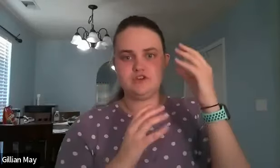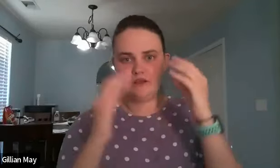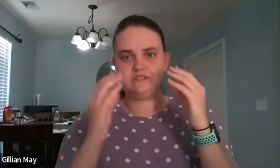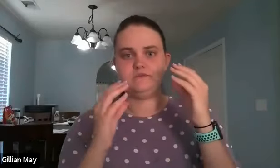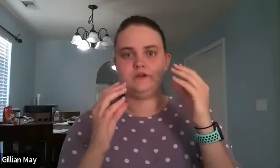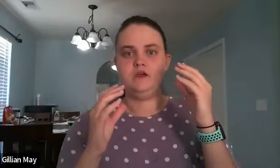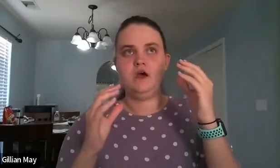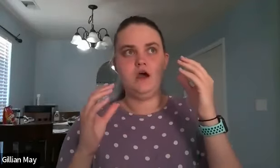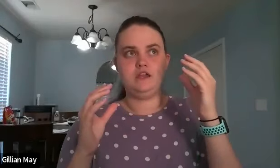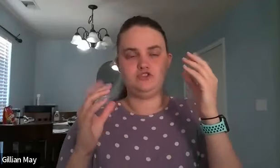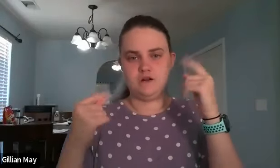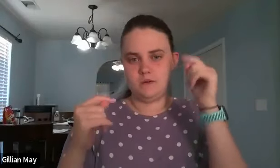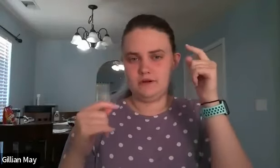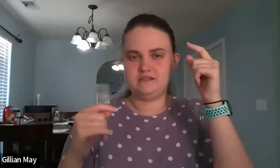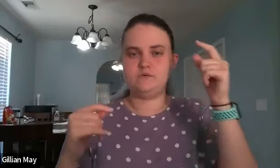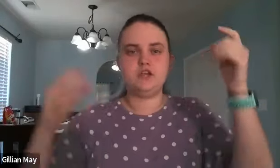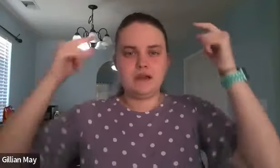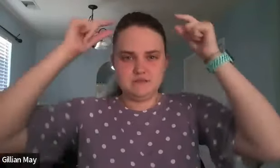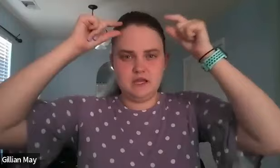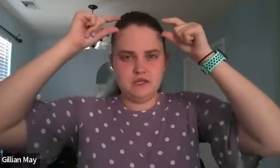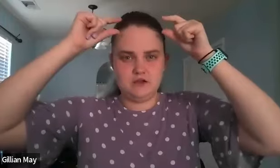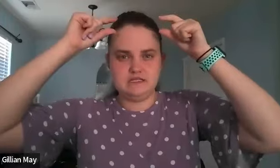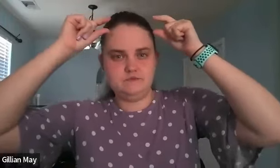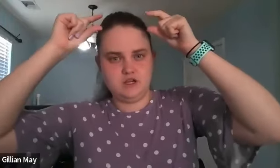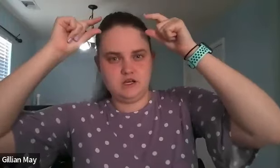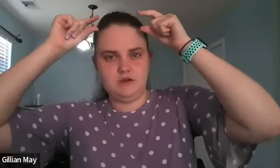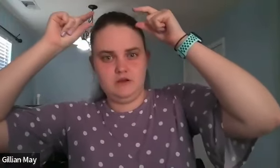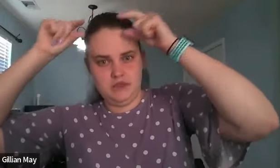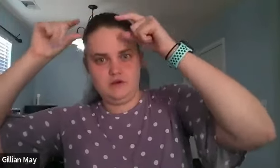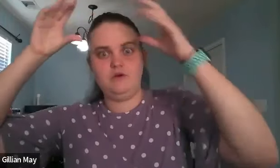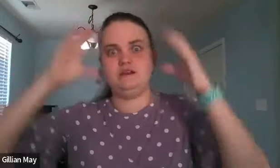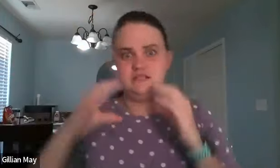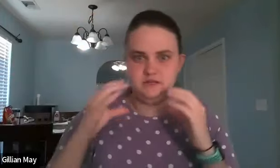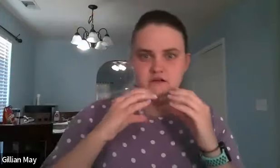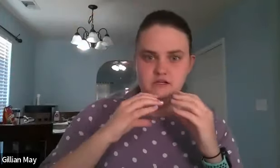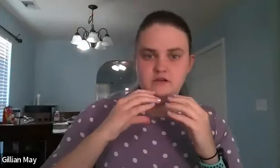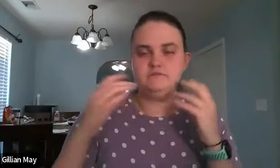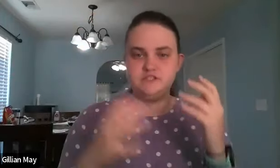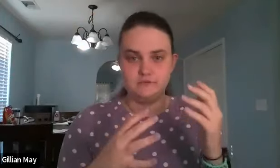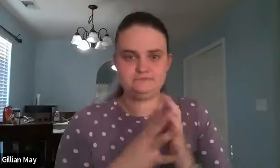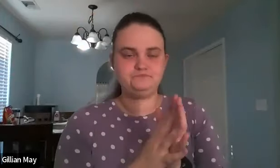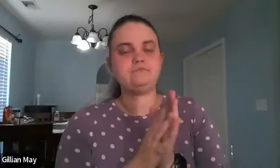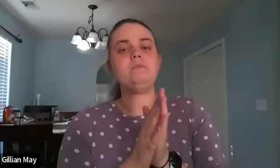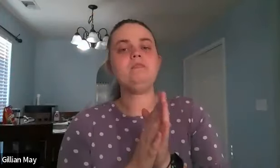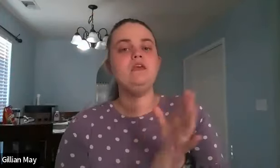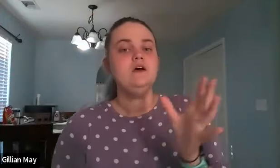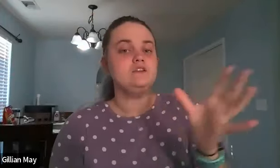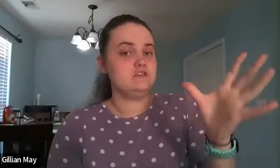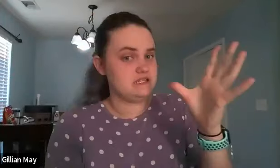talking about someone and you're trying to remember what it is, well, I know it has to be up here because I'm talking about a male, or it has to be down here. So like I said,